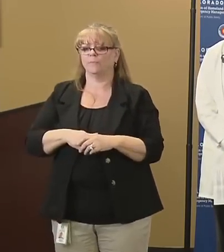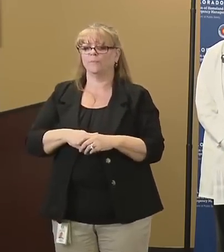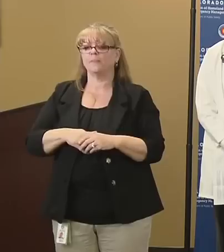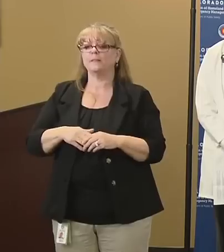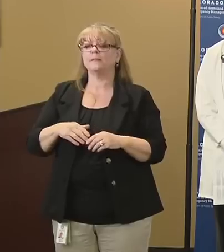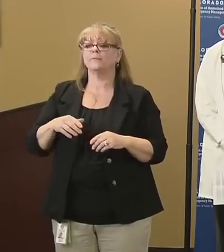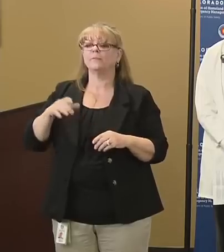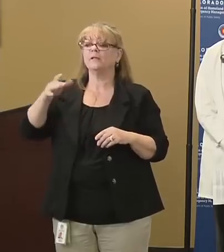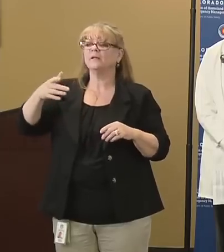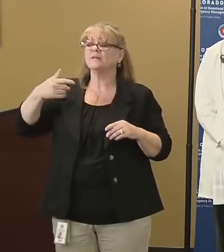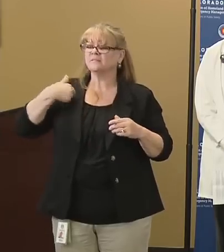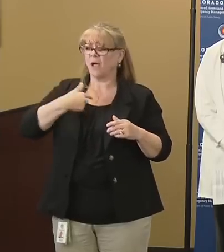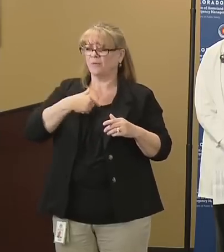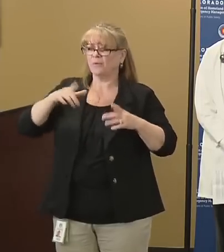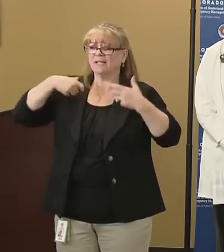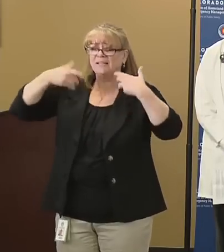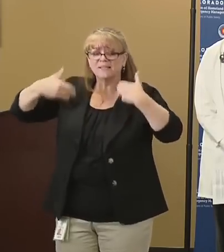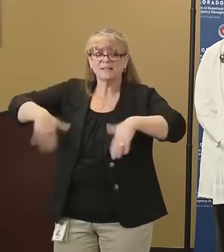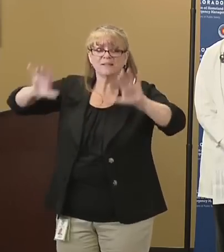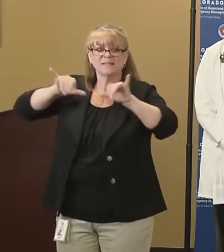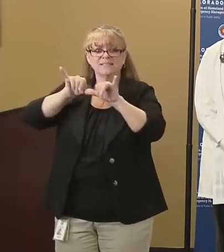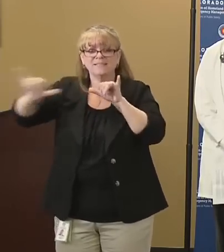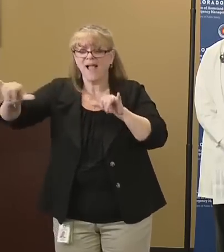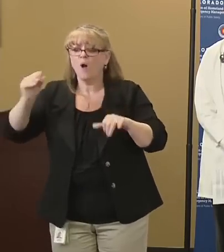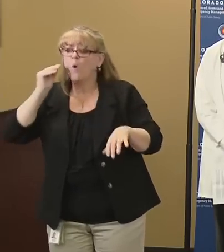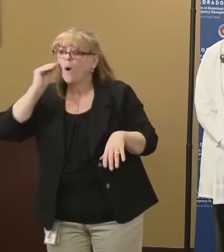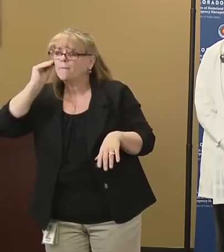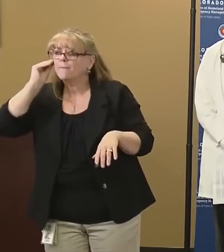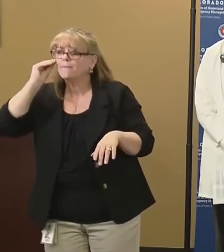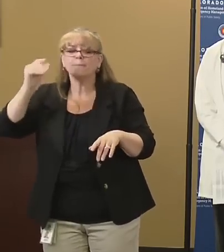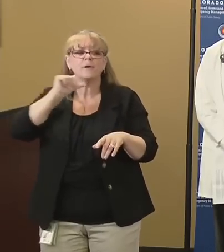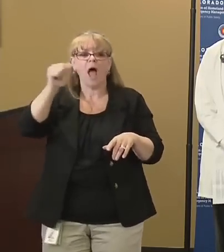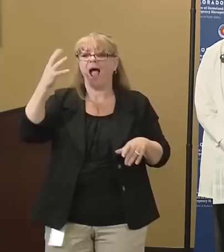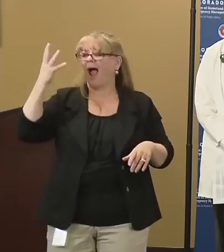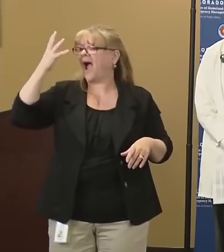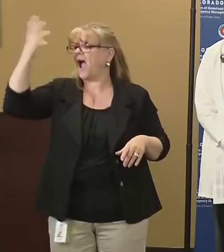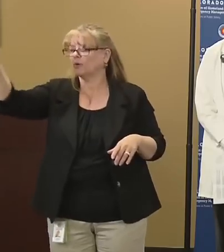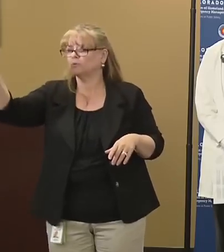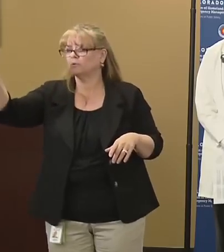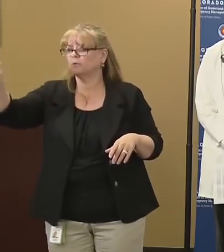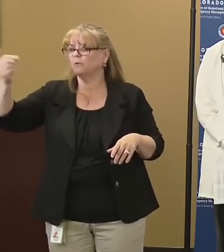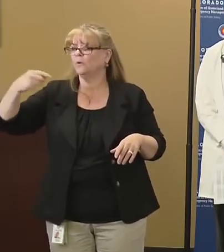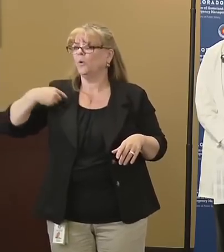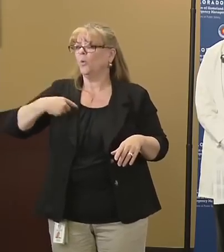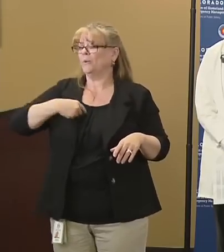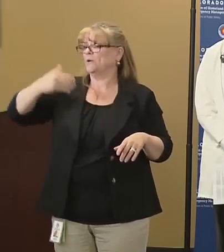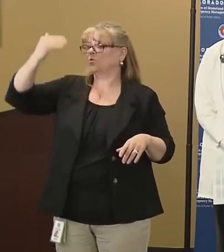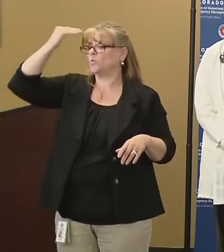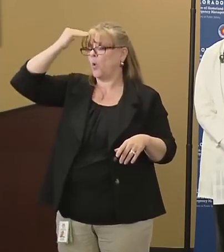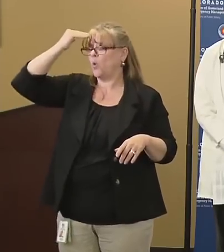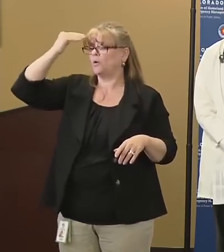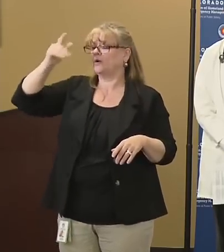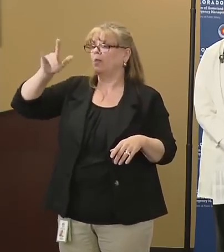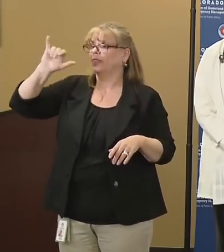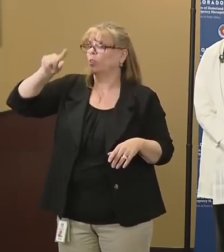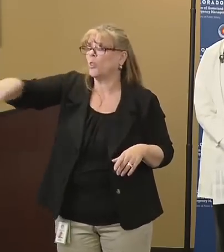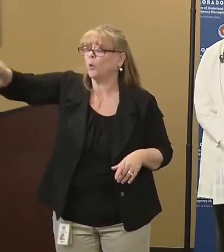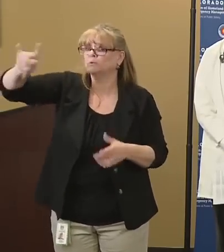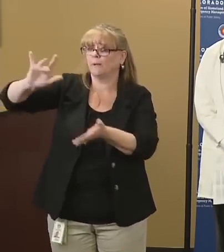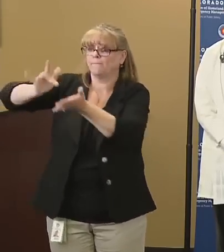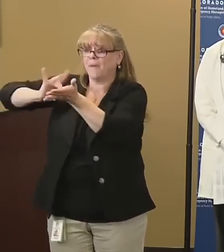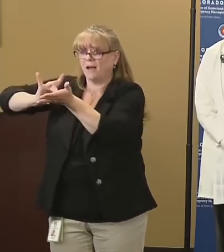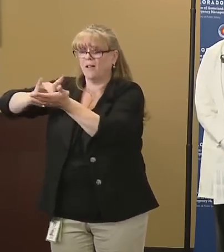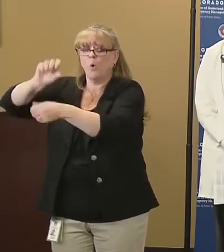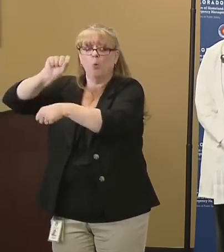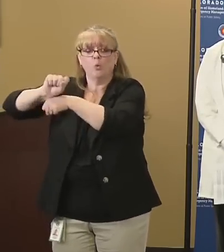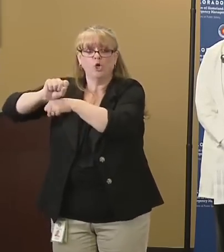be at home all day and not go out, but we know that our medical workers putting themselves at risk of exposure every day, working double shifts, you are really in